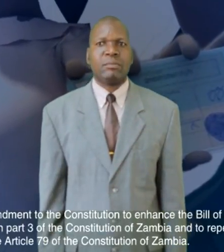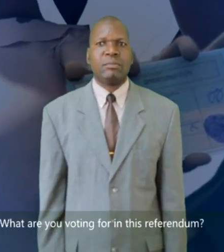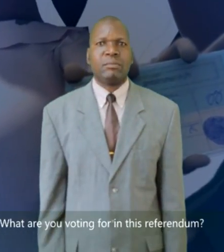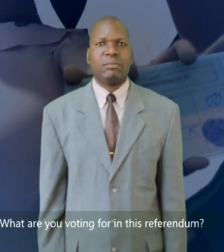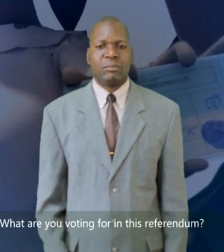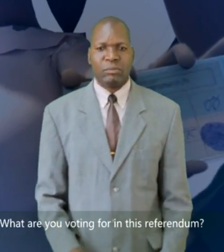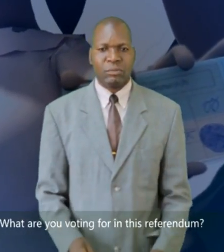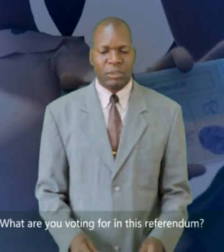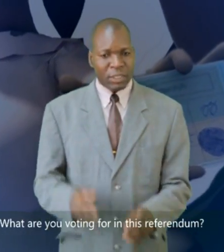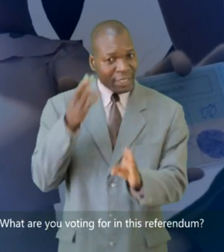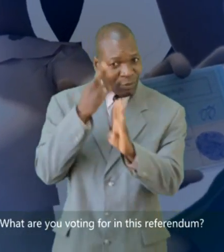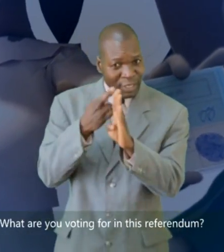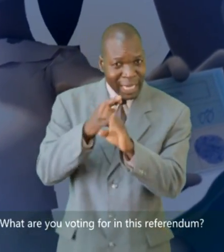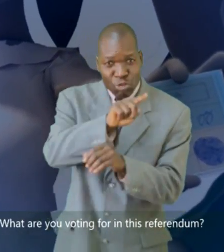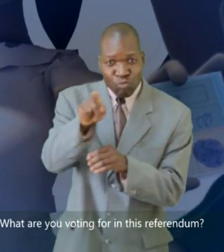What are you voting for in this referendum?